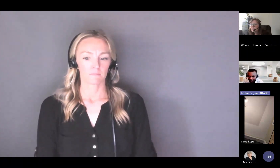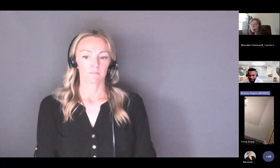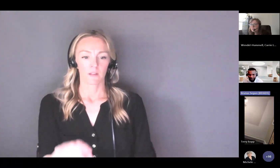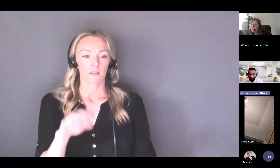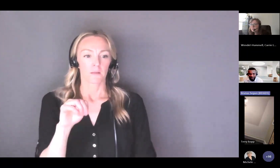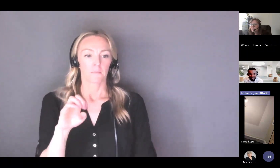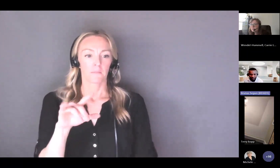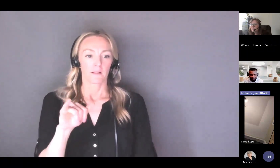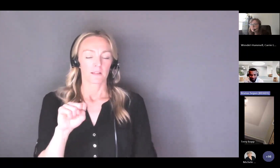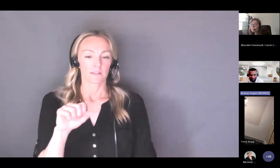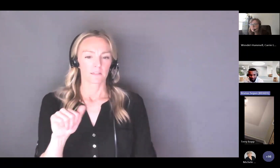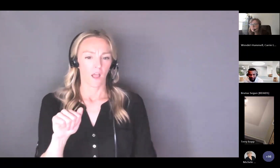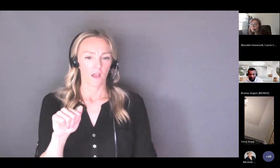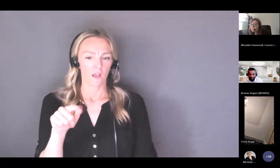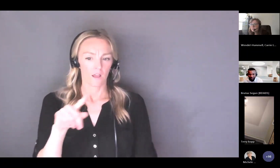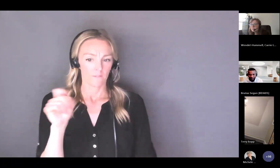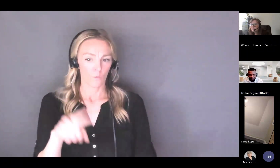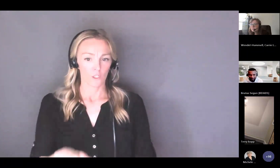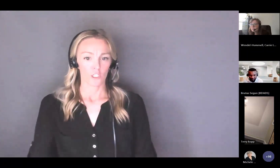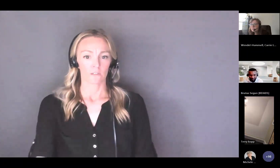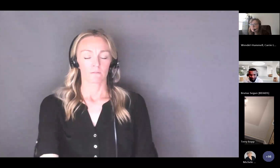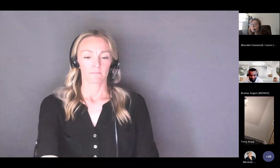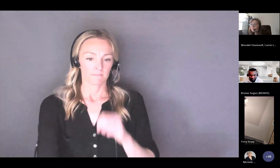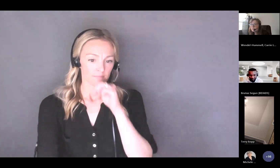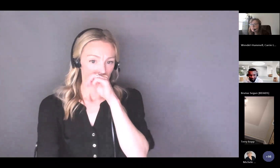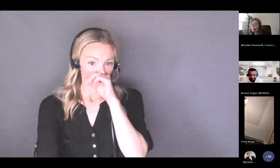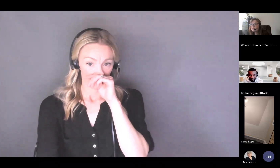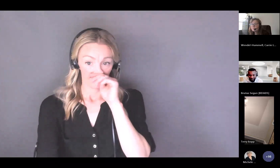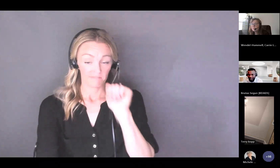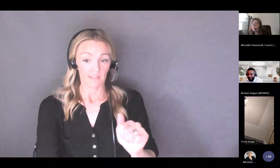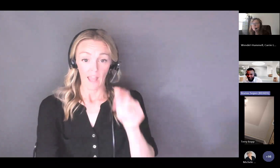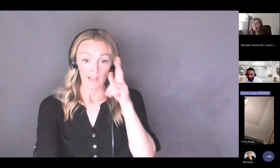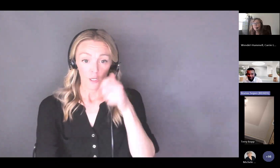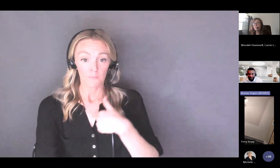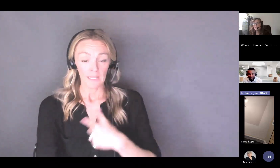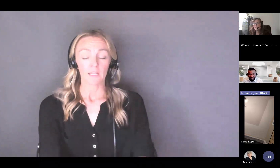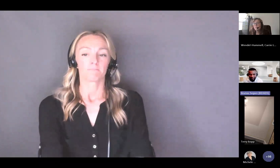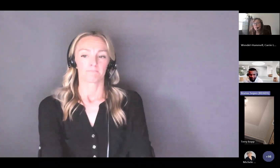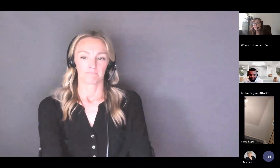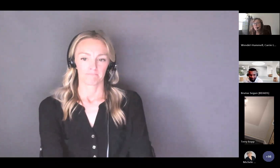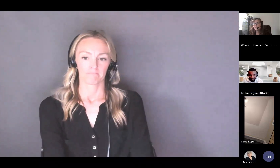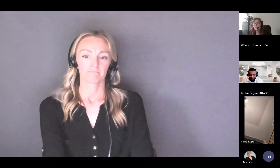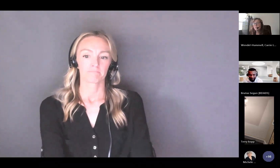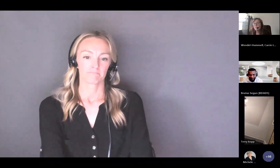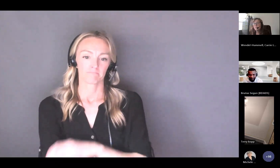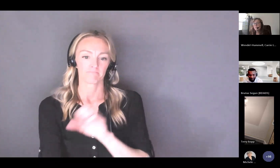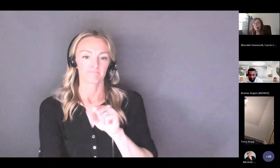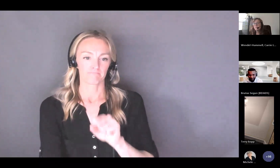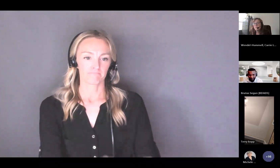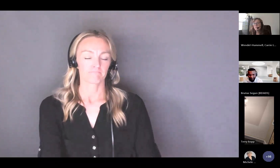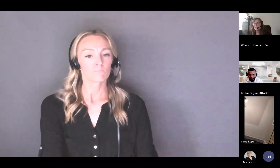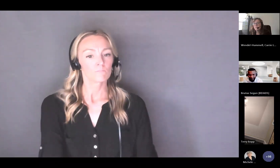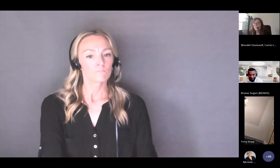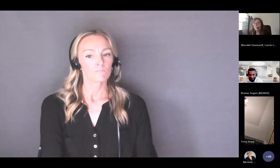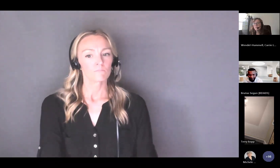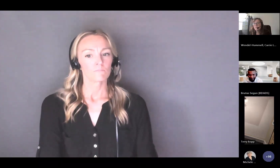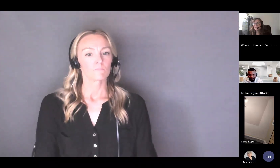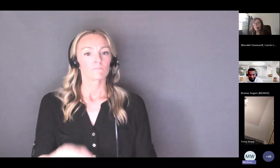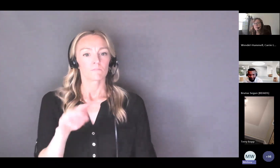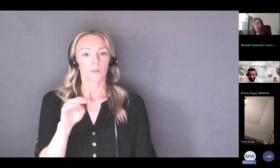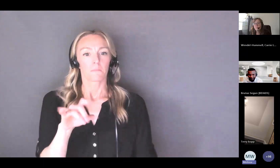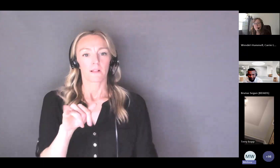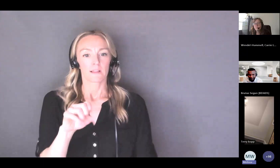mute and ask your question, please? Yes, can you hear me? Yes. Okay. My question is